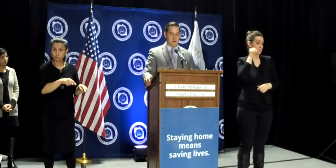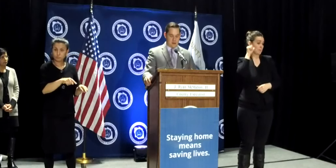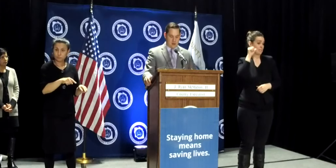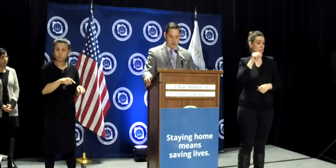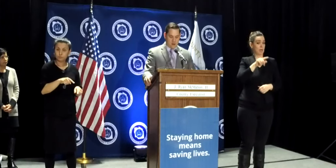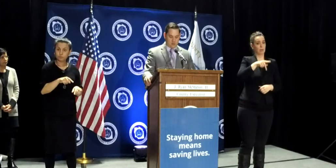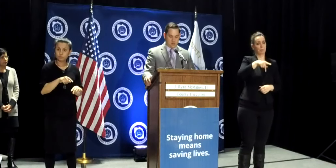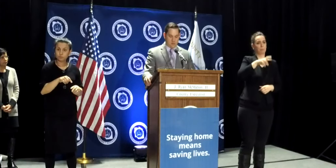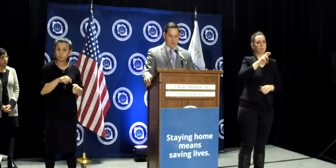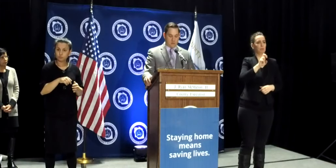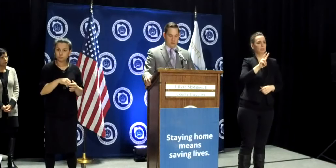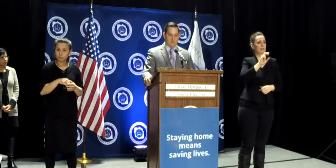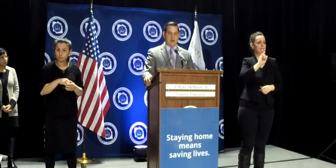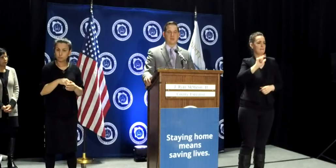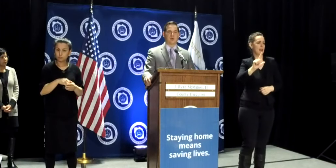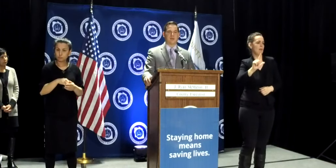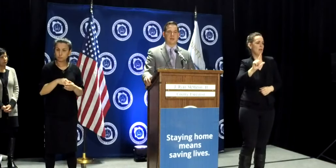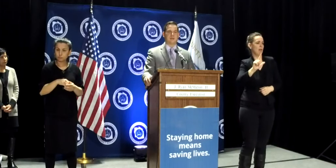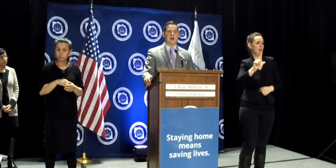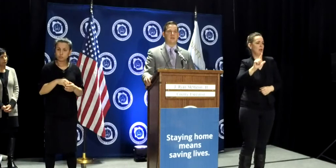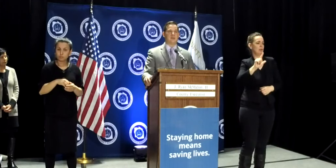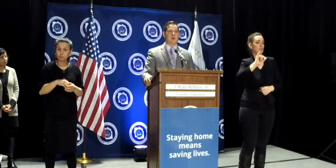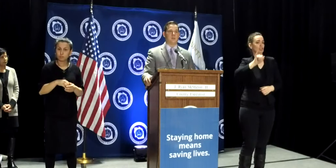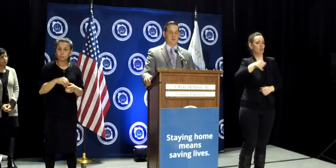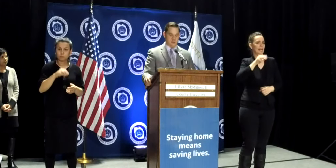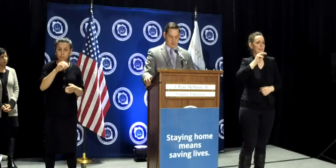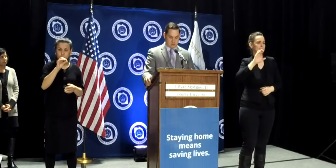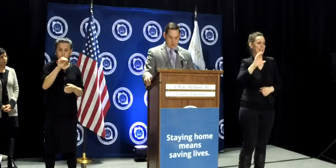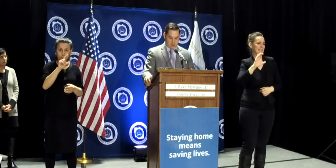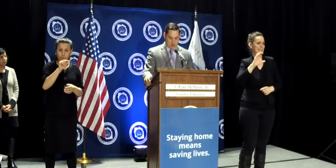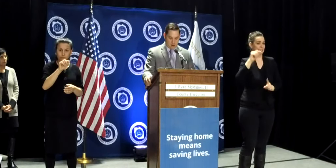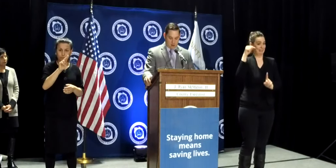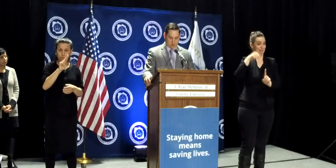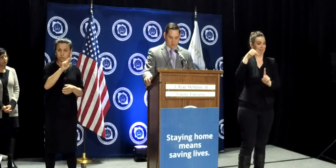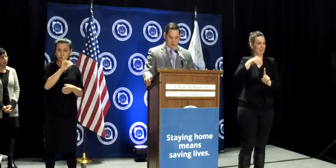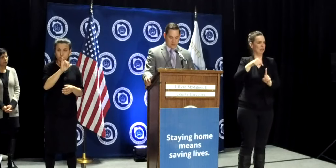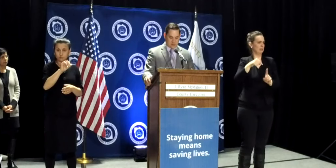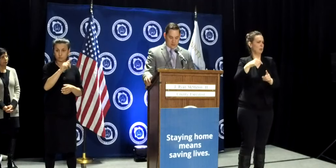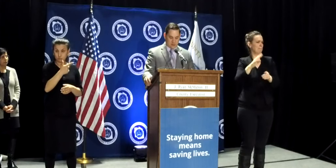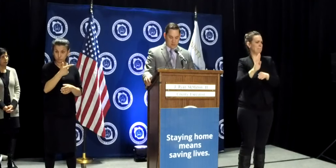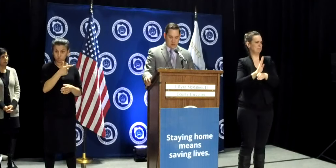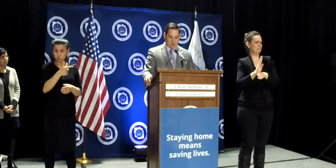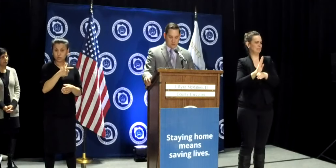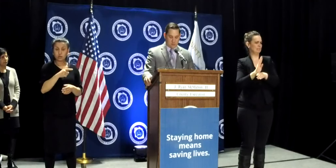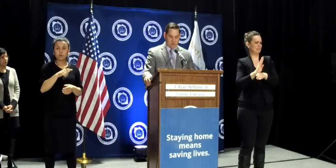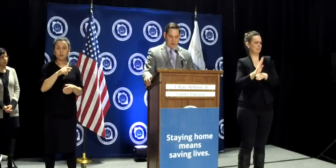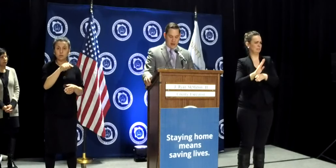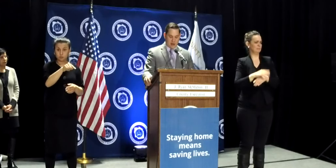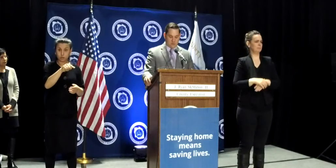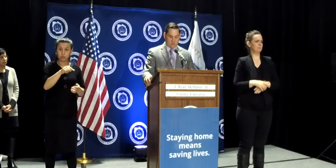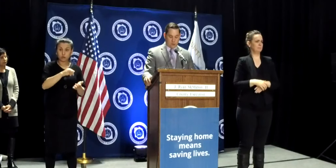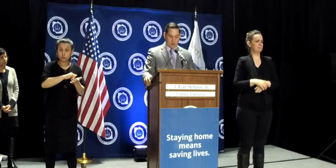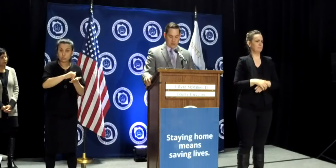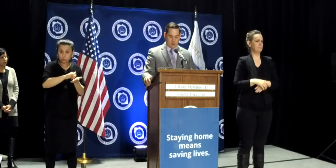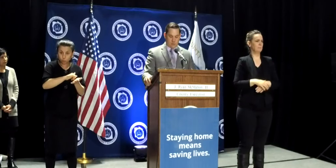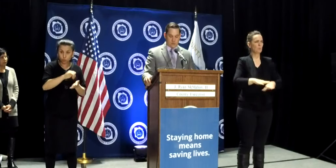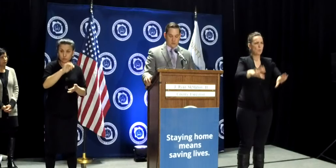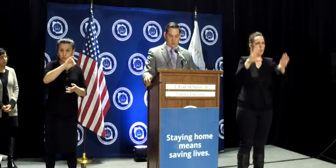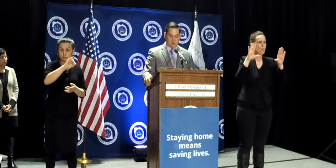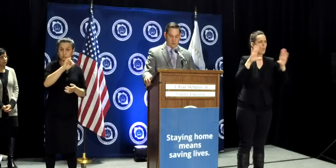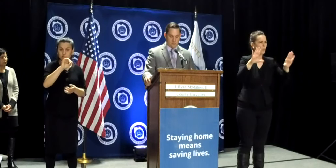JMA. JMA, one of our fast-growing technology companies, tremendous team to provide